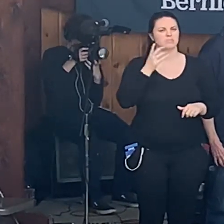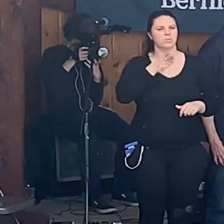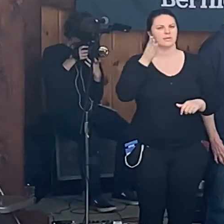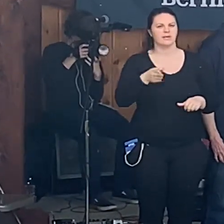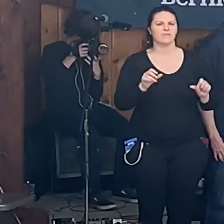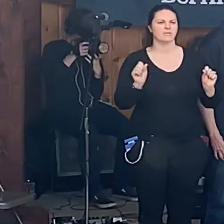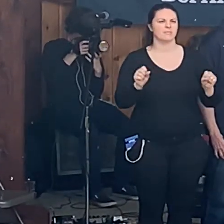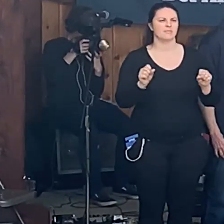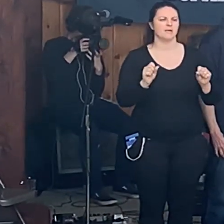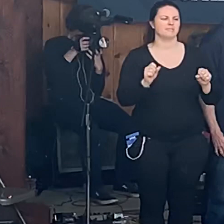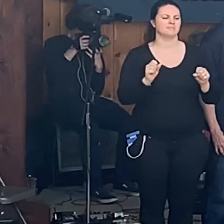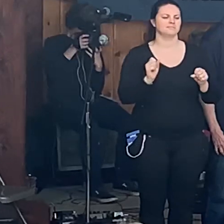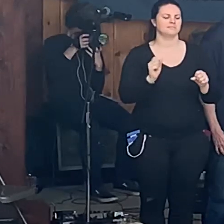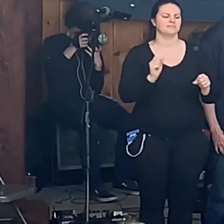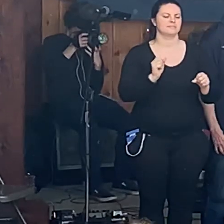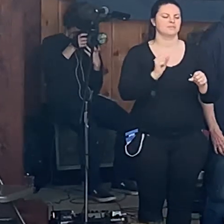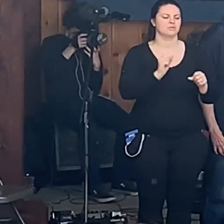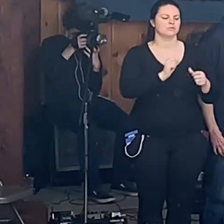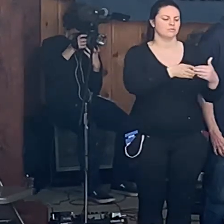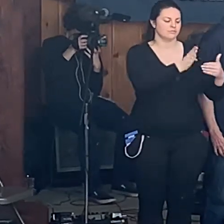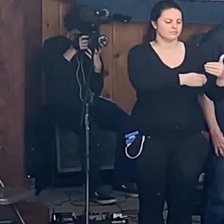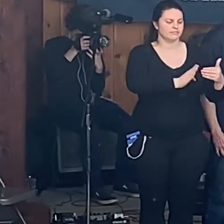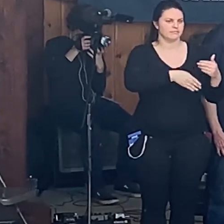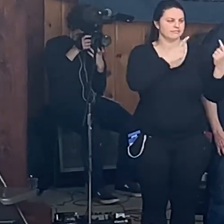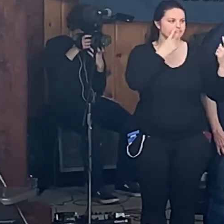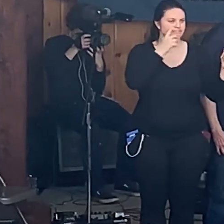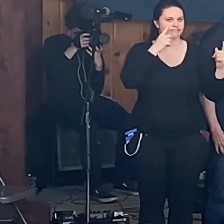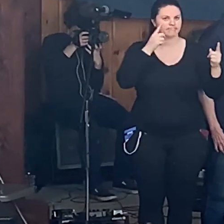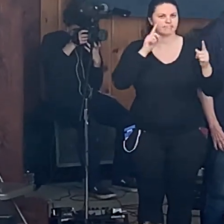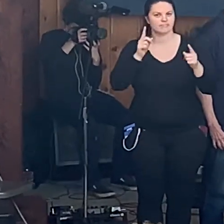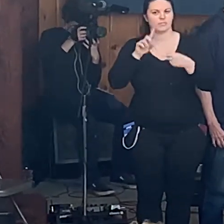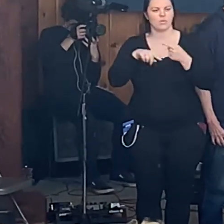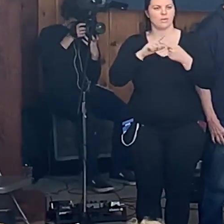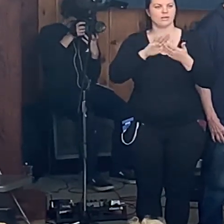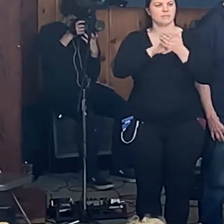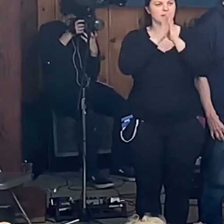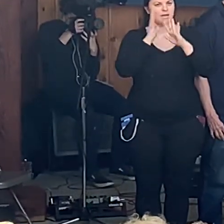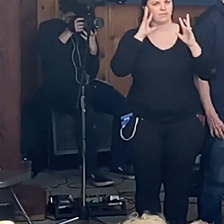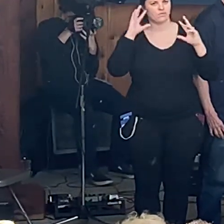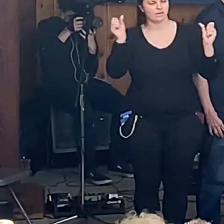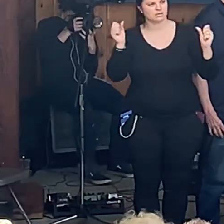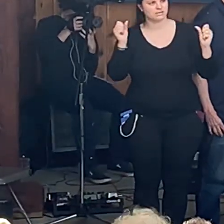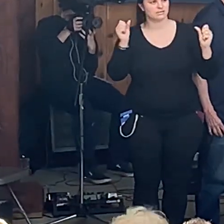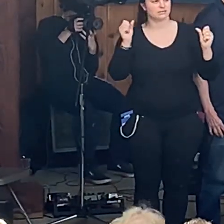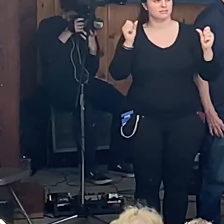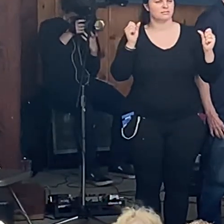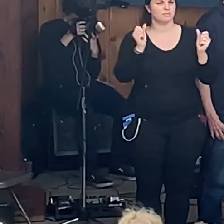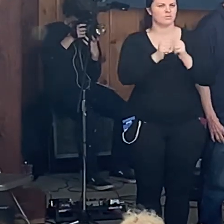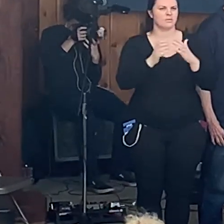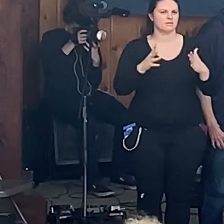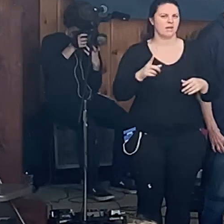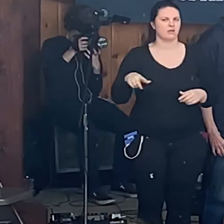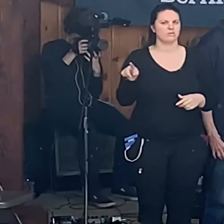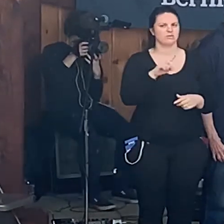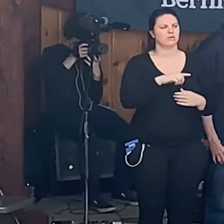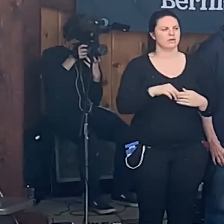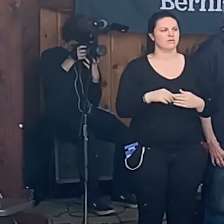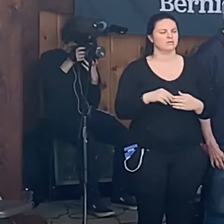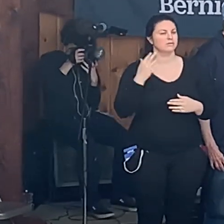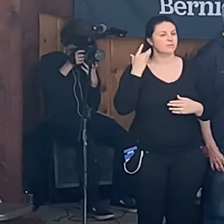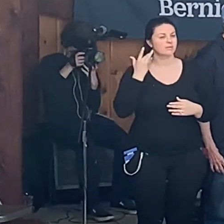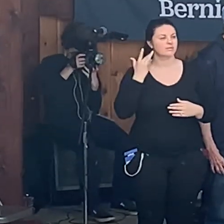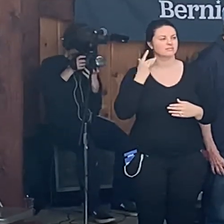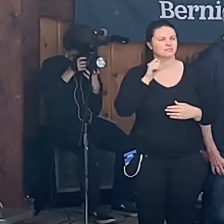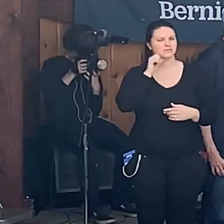to get what he wanted accomplished once he got into office, because as he has said so often, it's not about